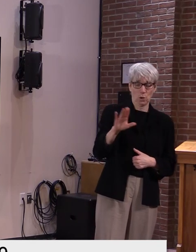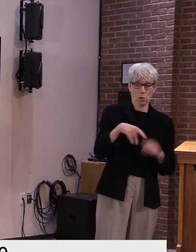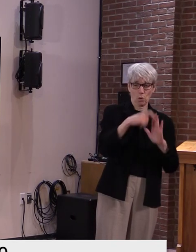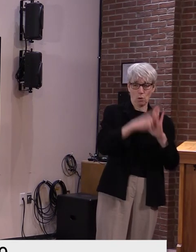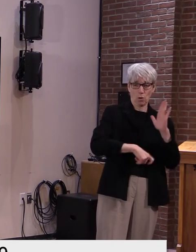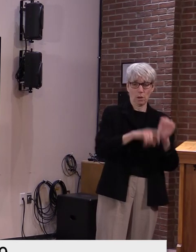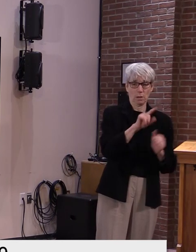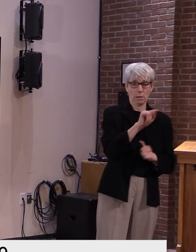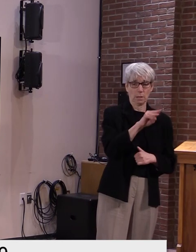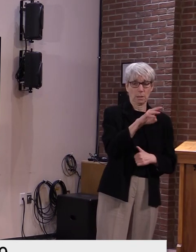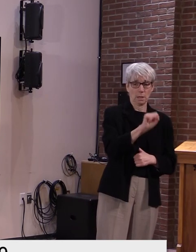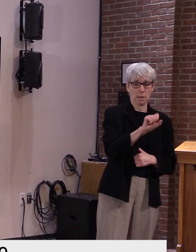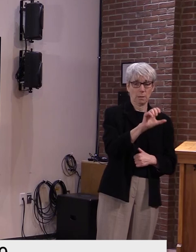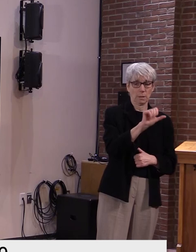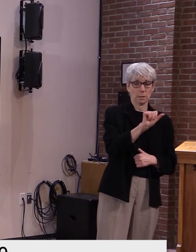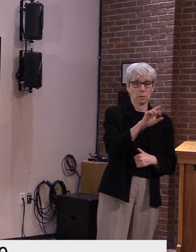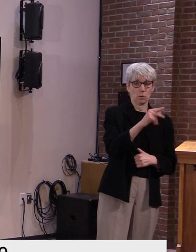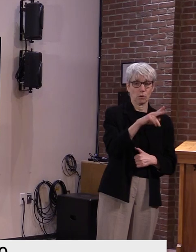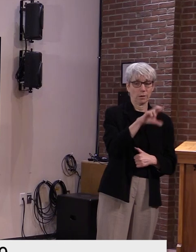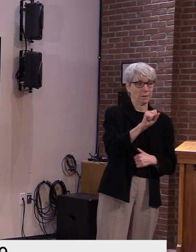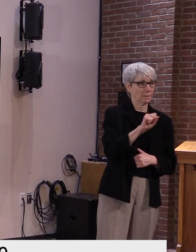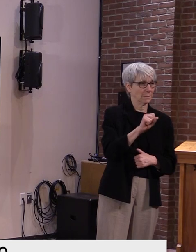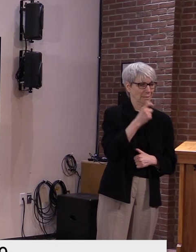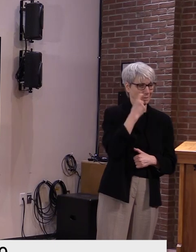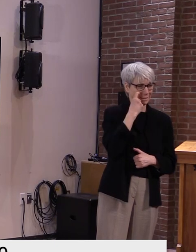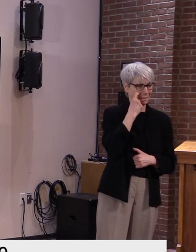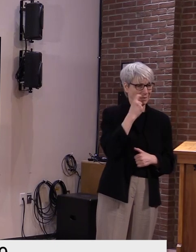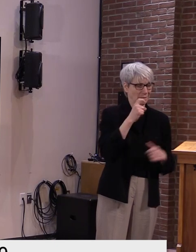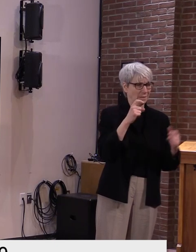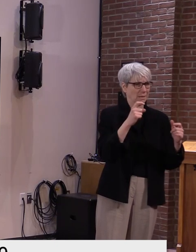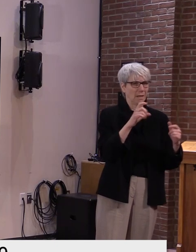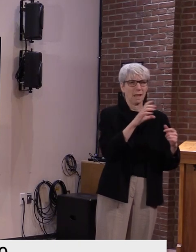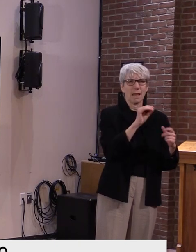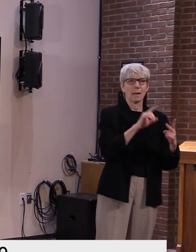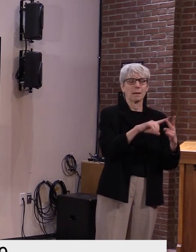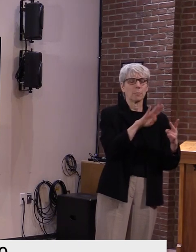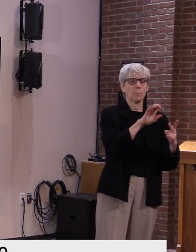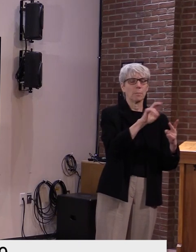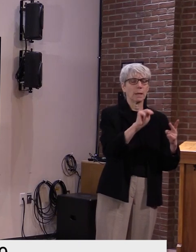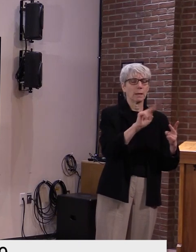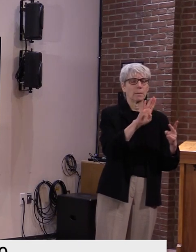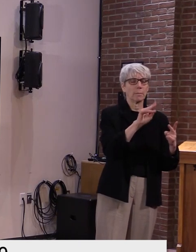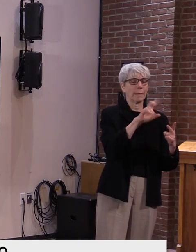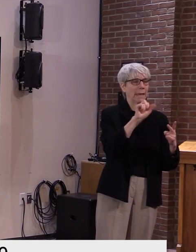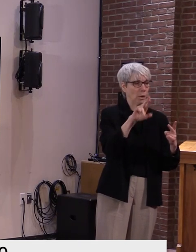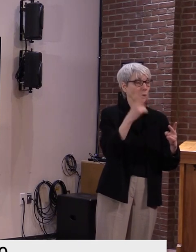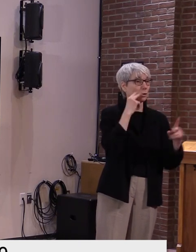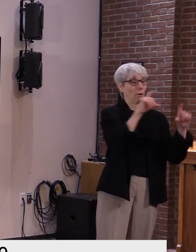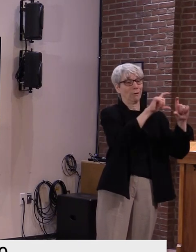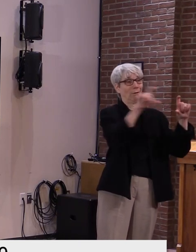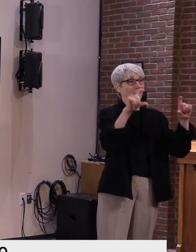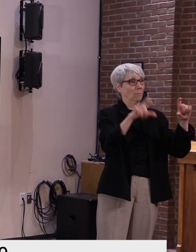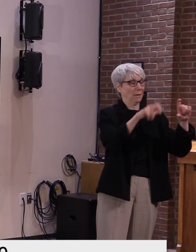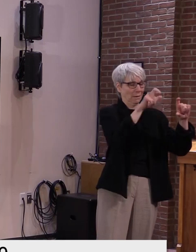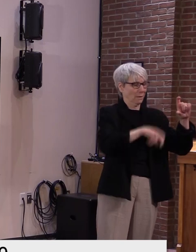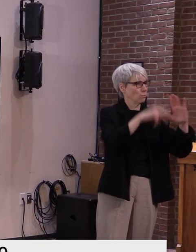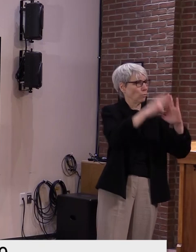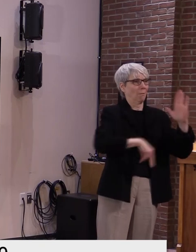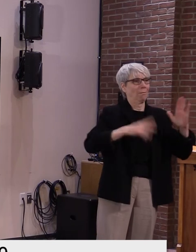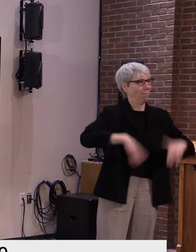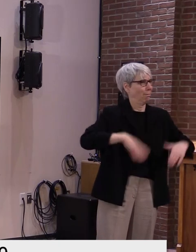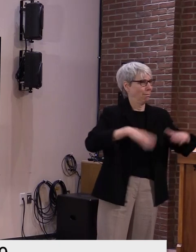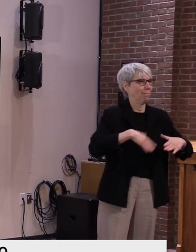Times Argus and maybe the Bennington Banner, but I didn't read the article yet. So we